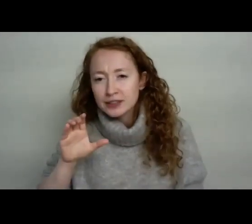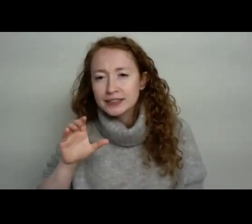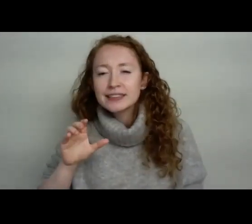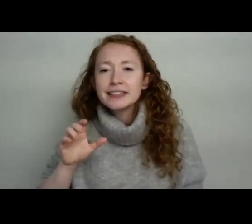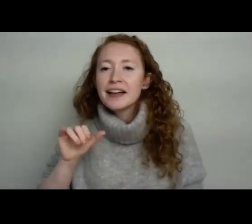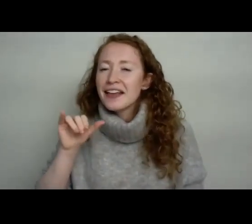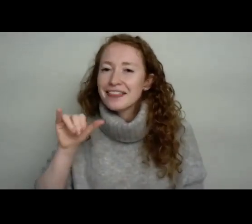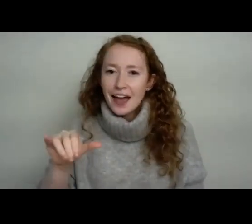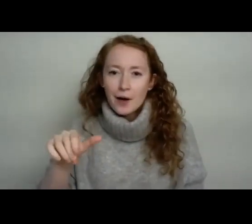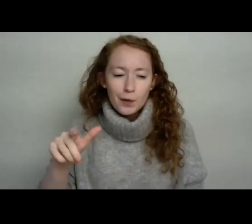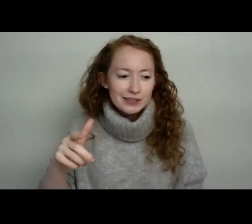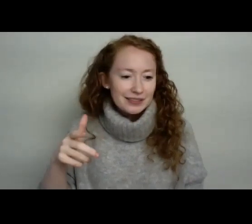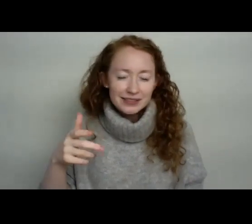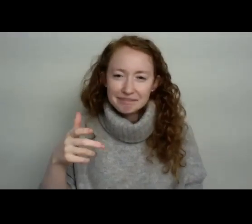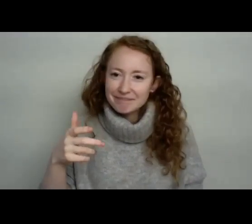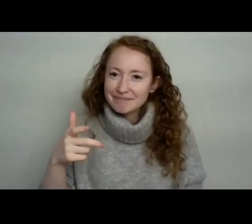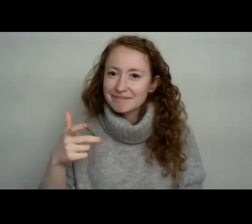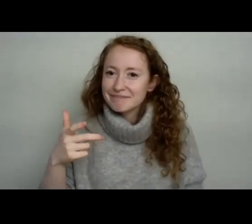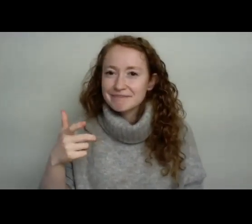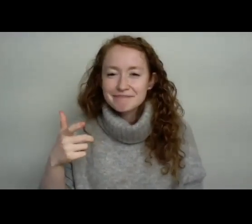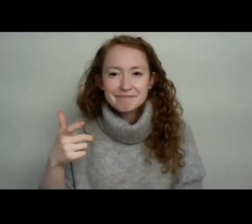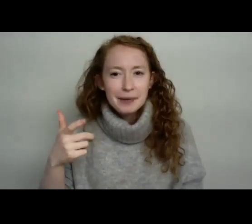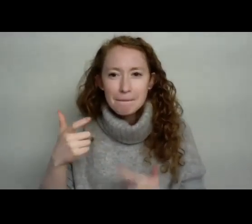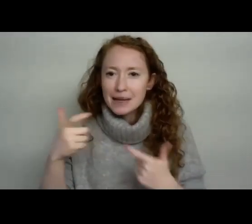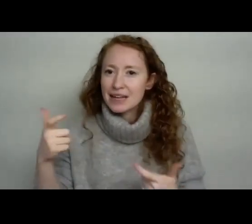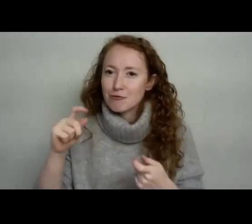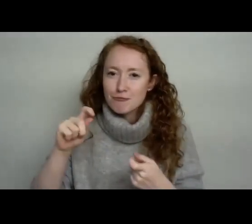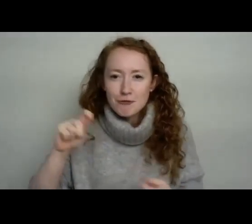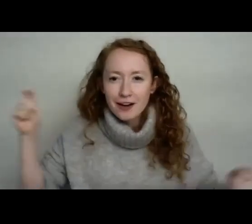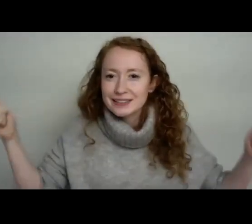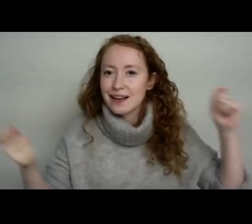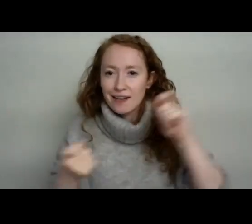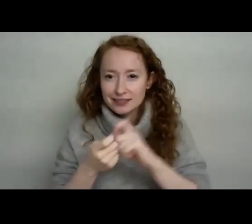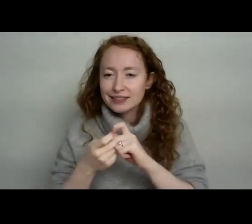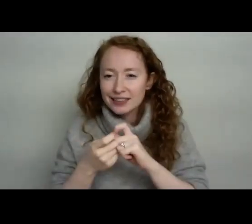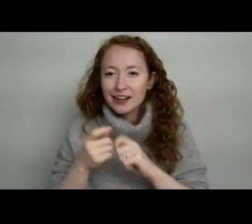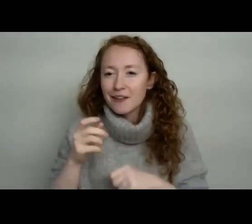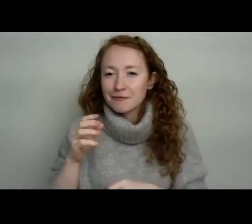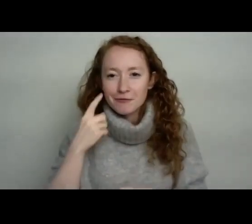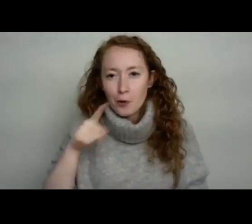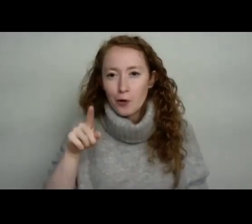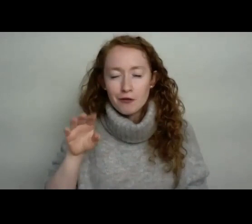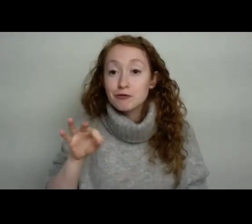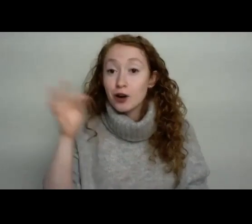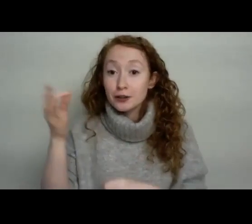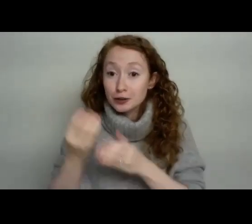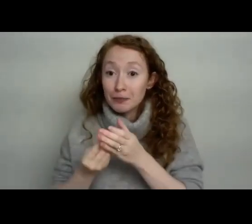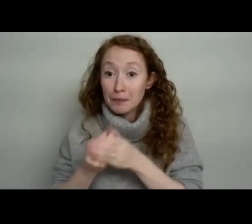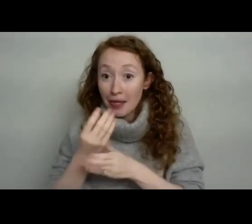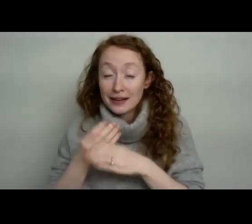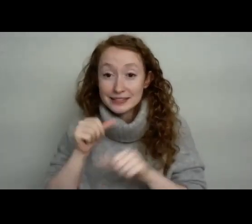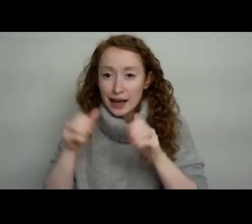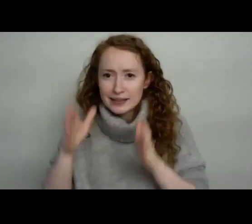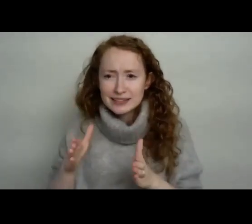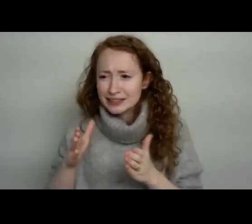this epic romantic renaissance for French horticulturalists going nuts. And also